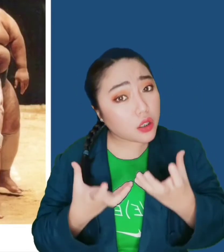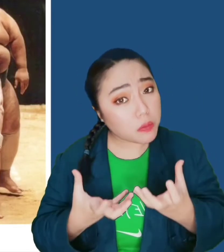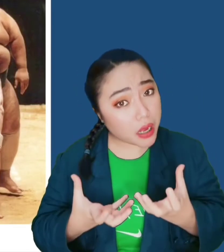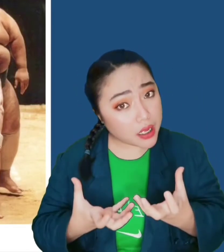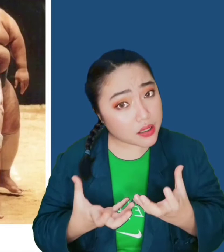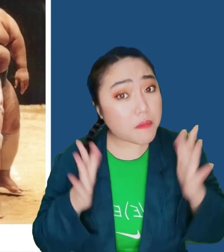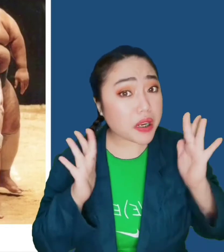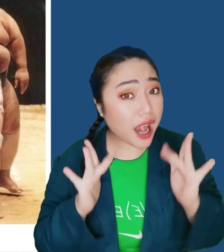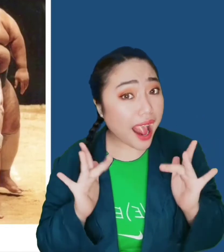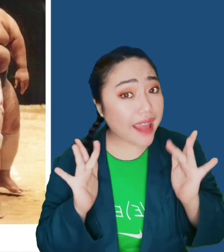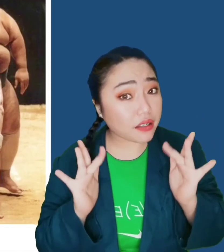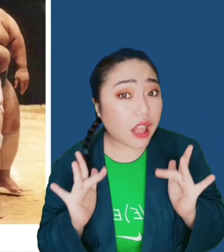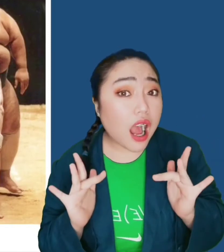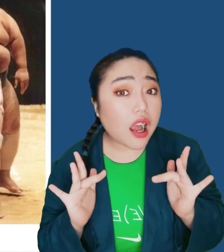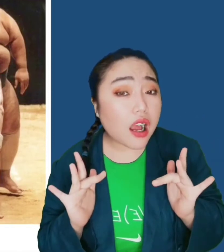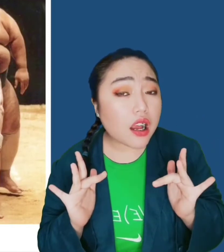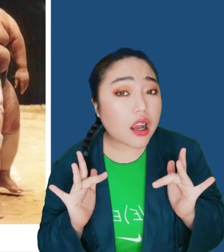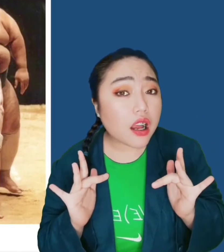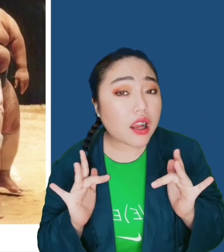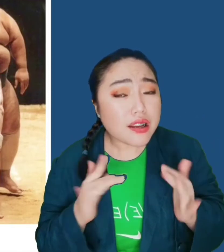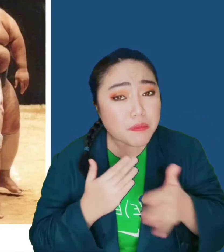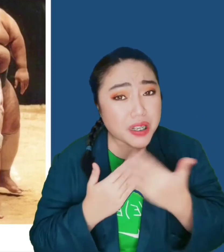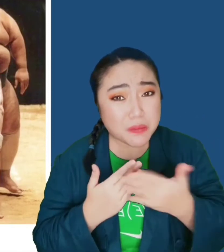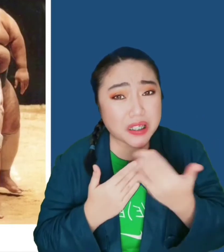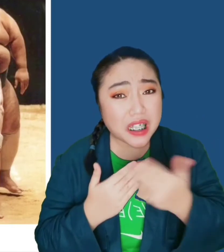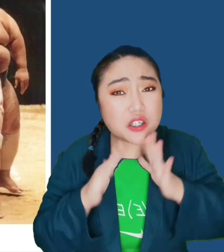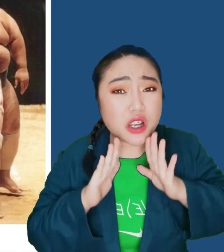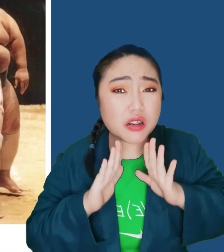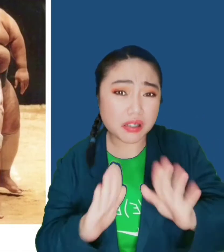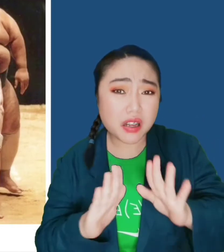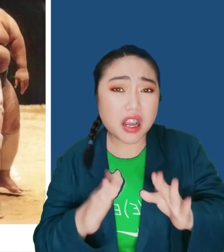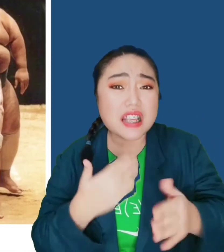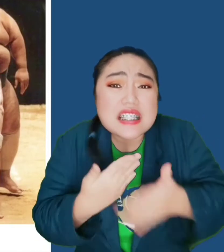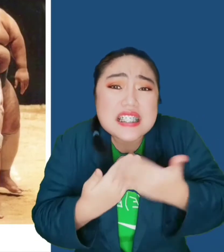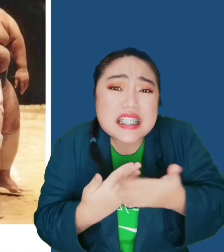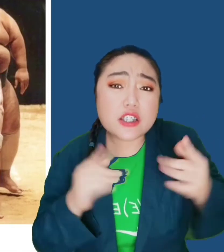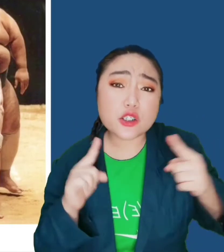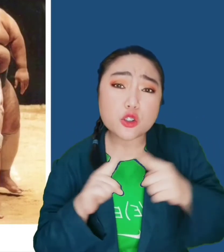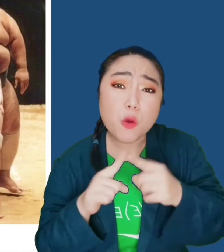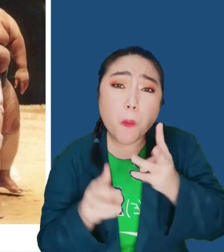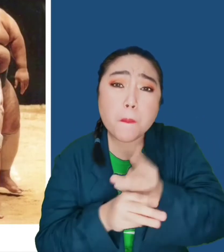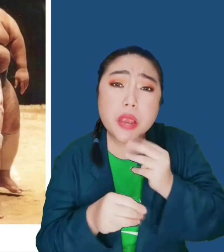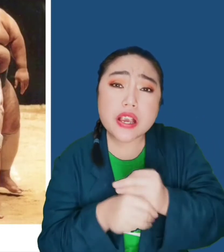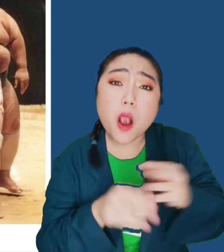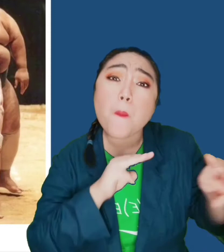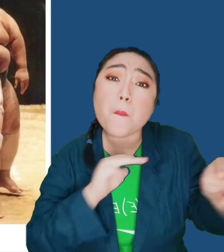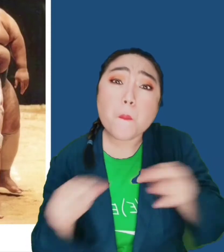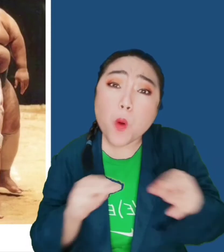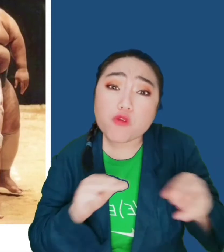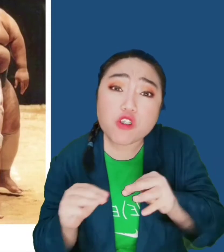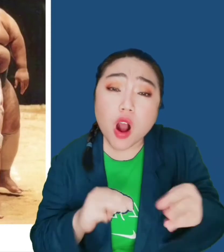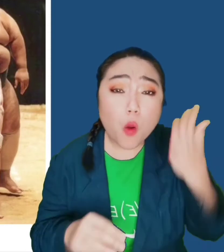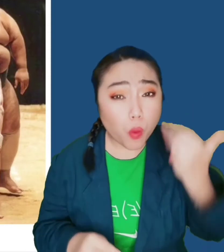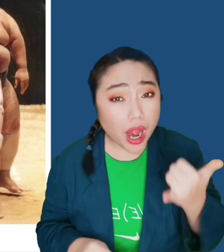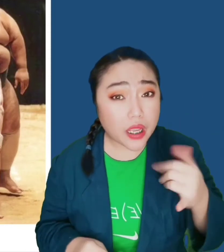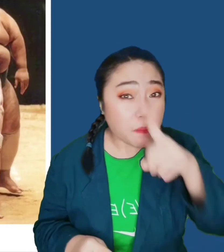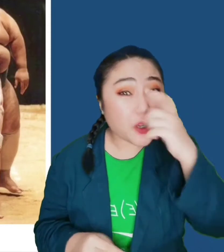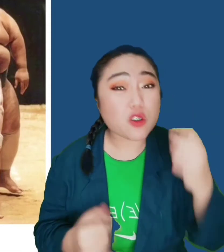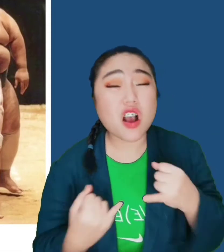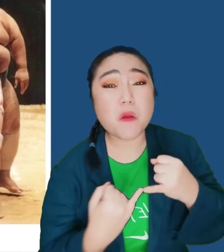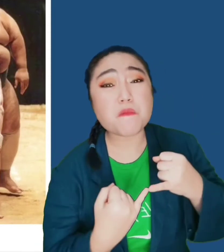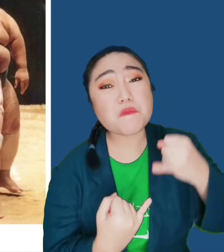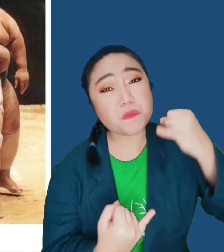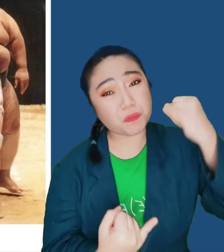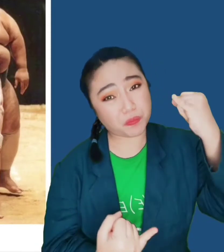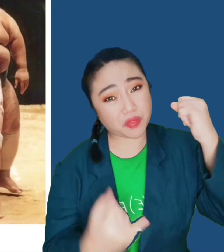The boy is thin and he is light. He is easier to push. He is easier to move. Why? Because